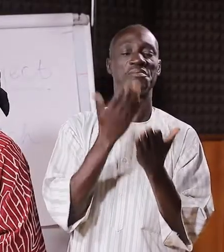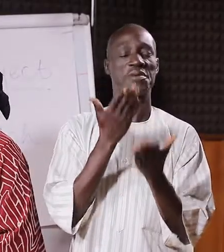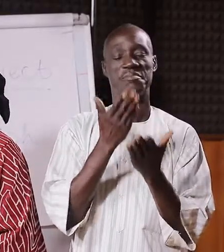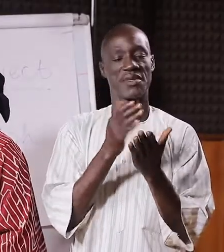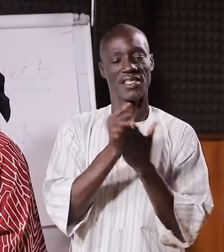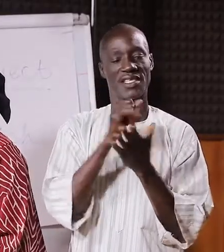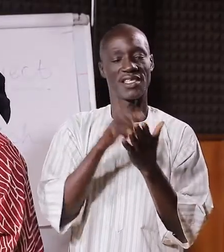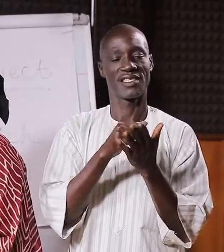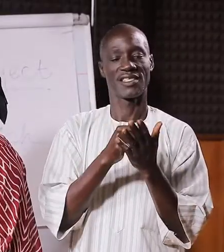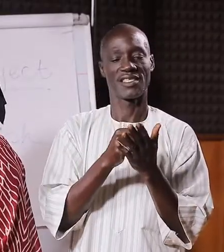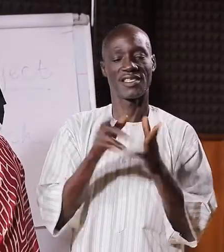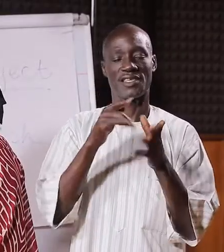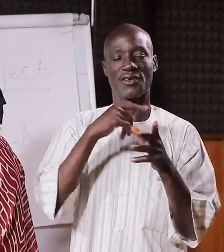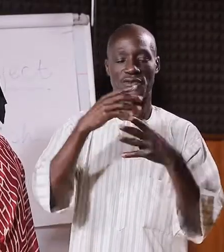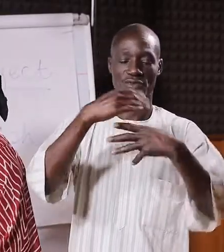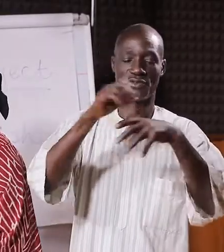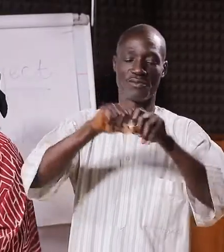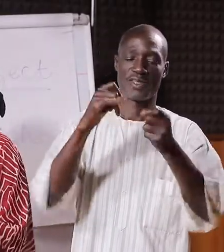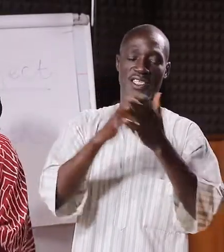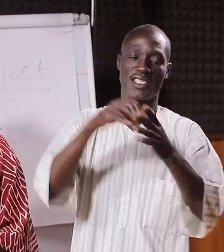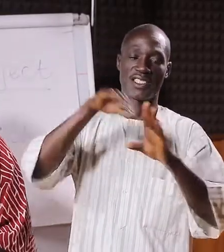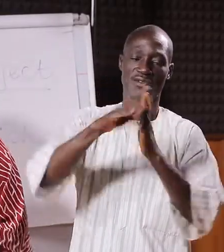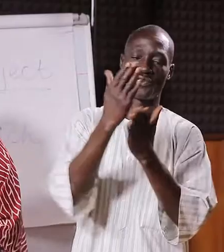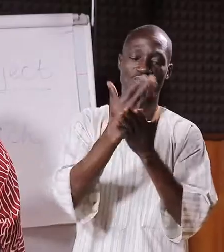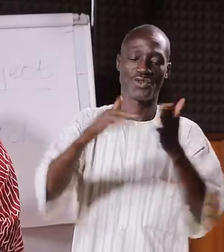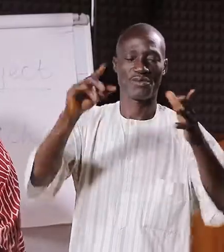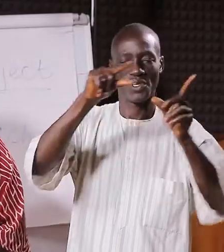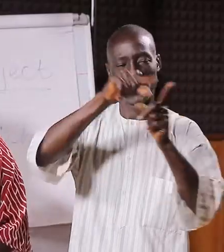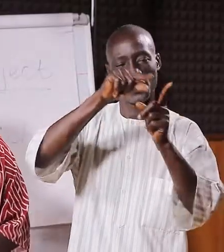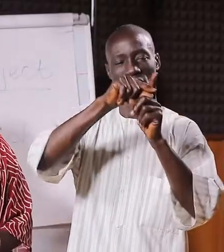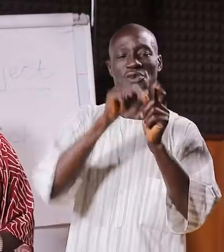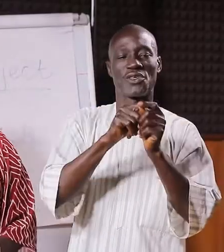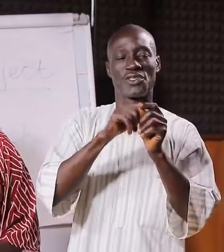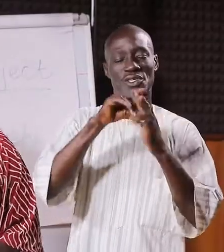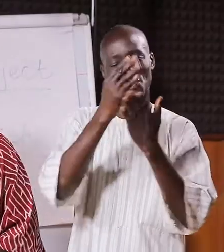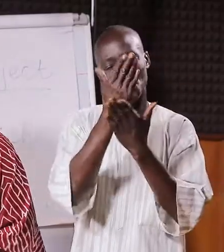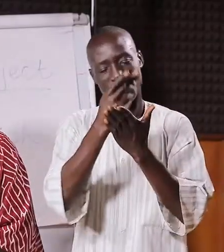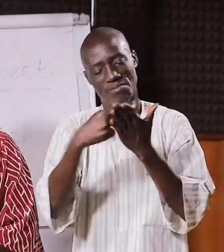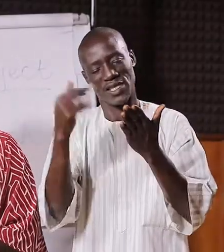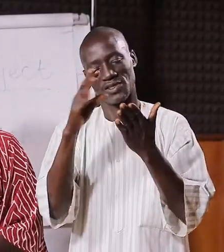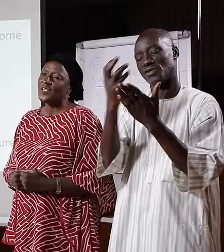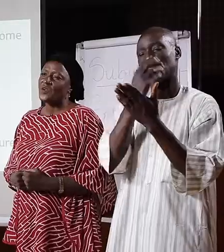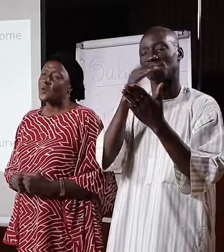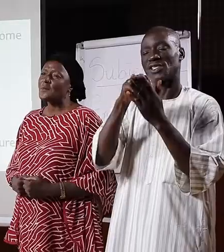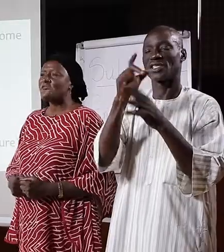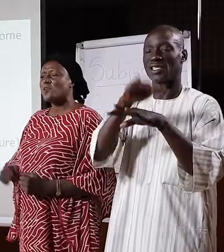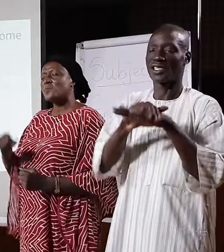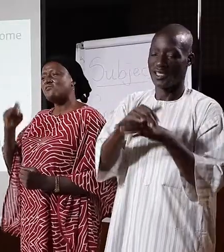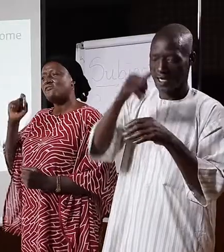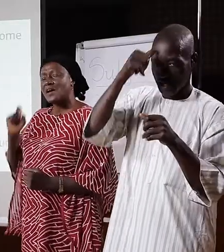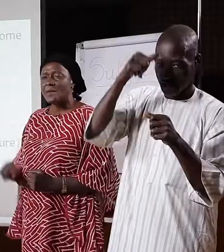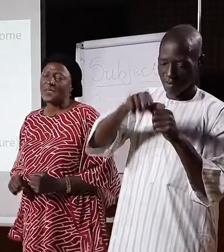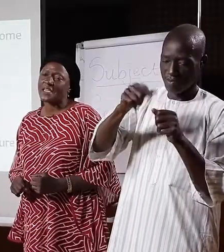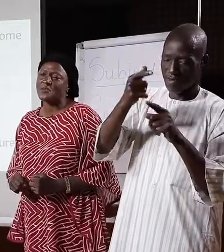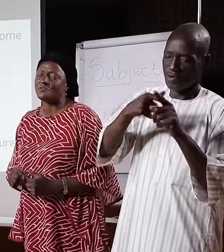song. Now, let us break down this song into some components of the parts of speech in English. Remember, from